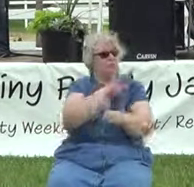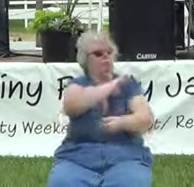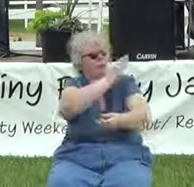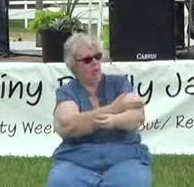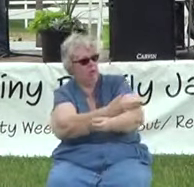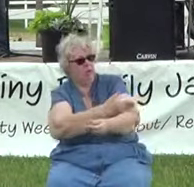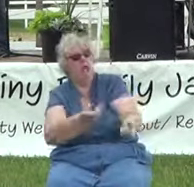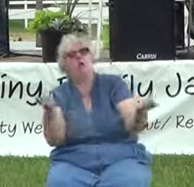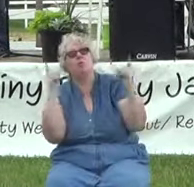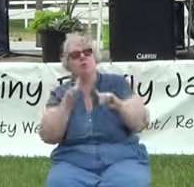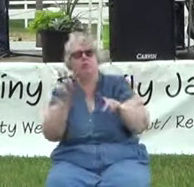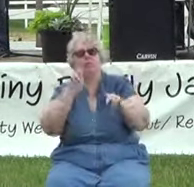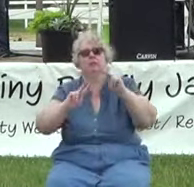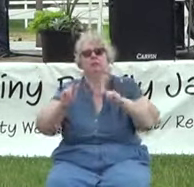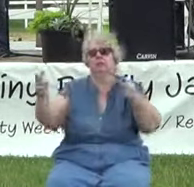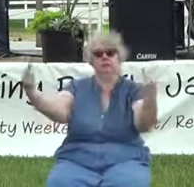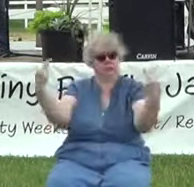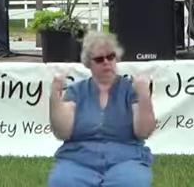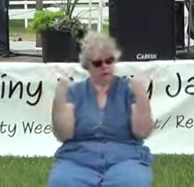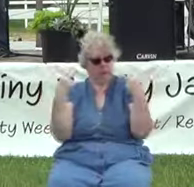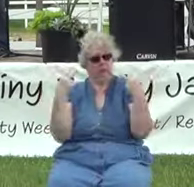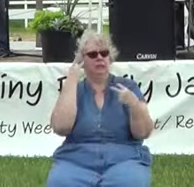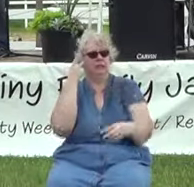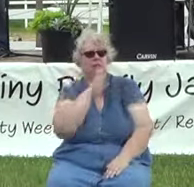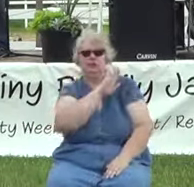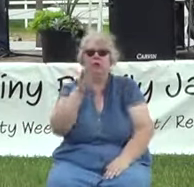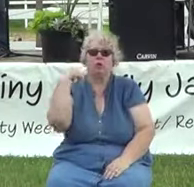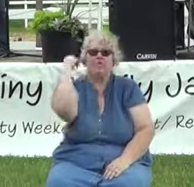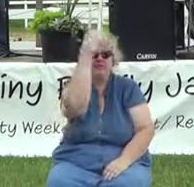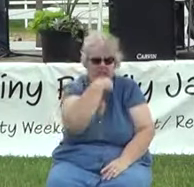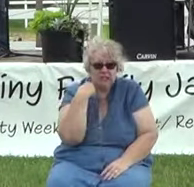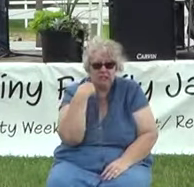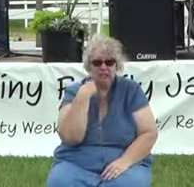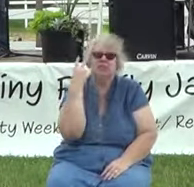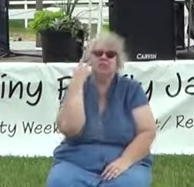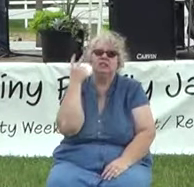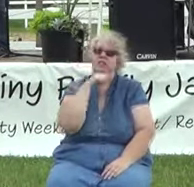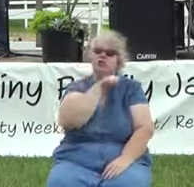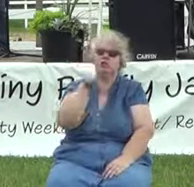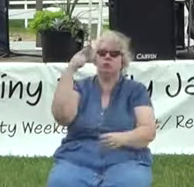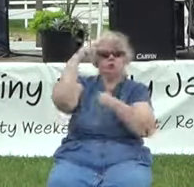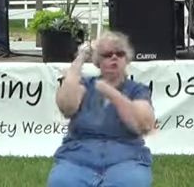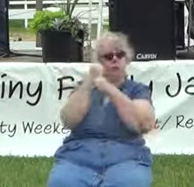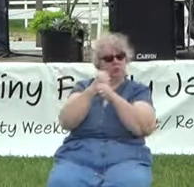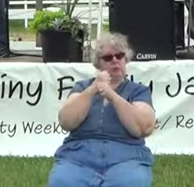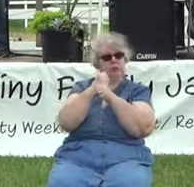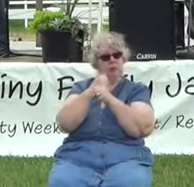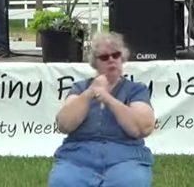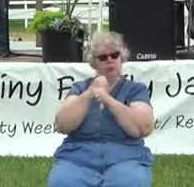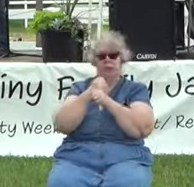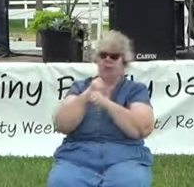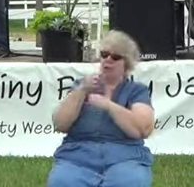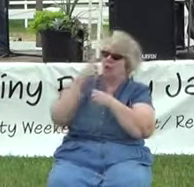people see that work, when they see your faith, see you trusting, it causes awe.